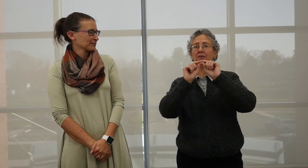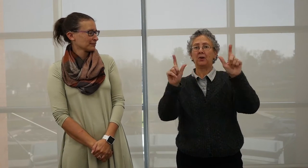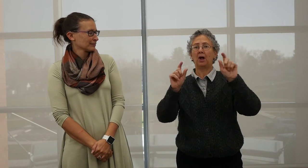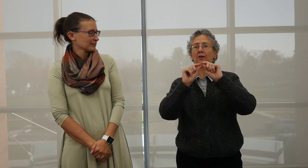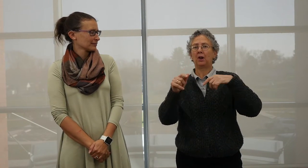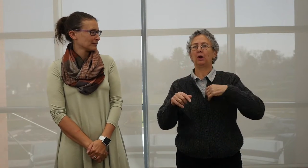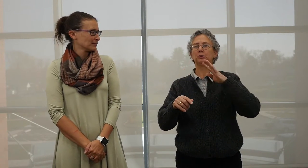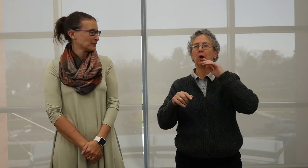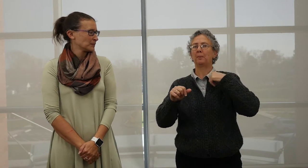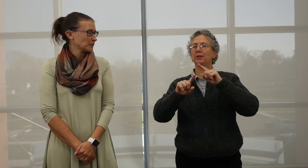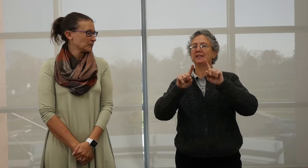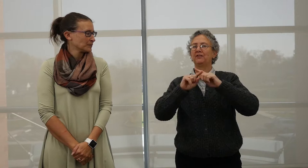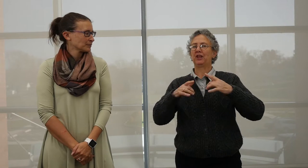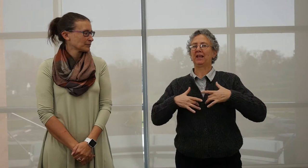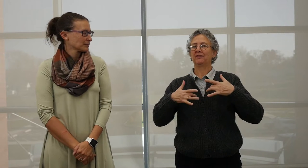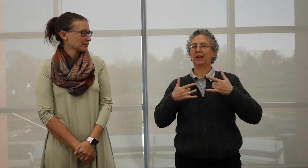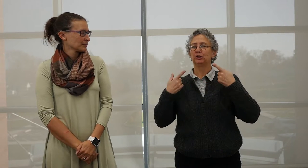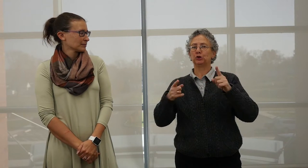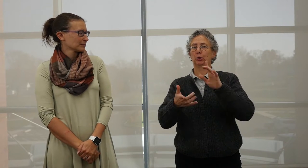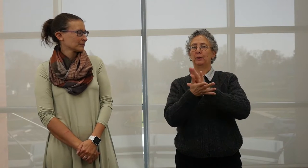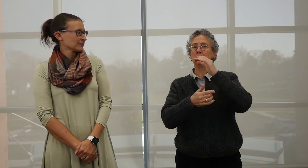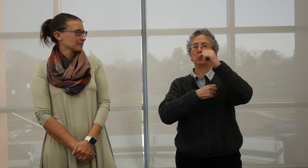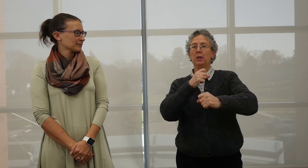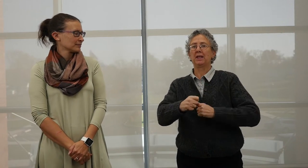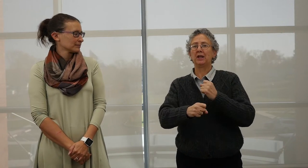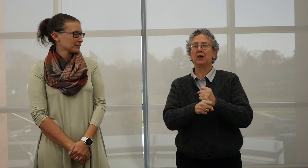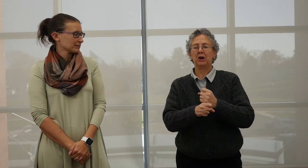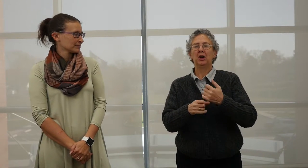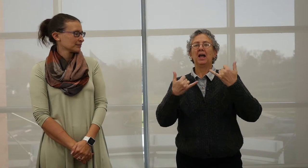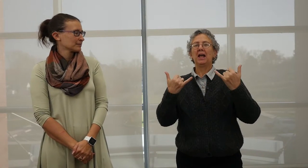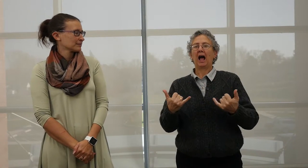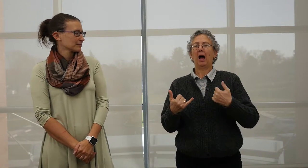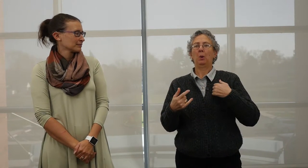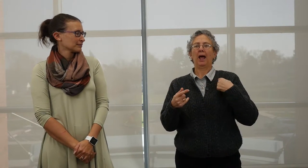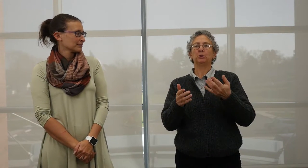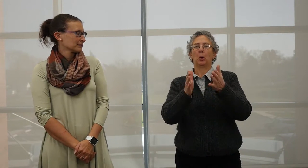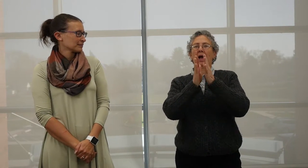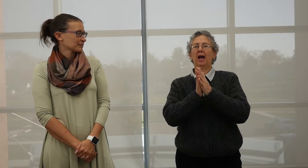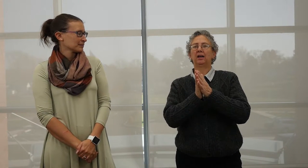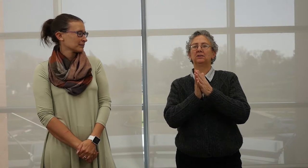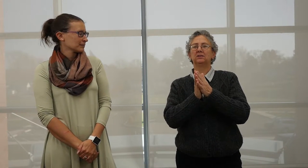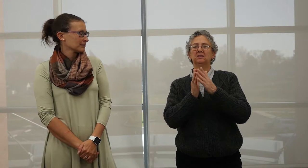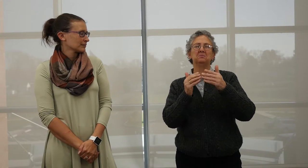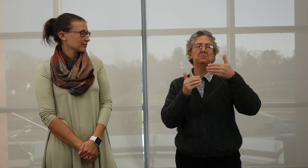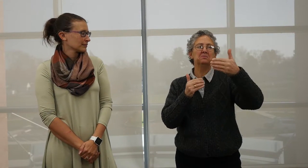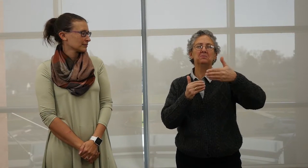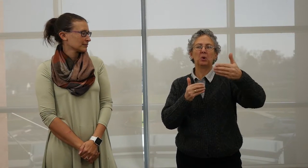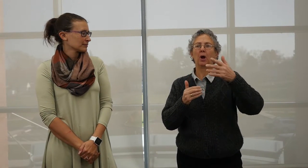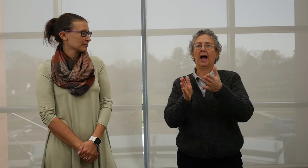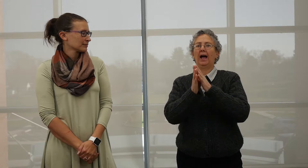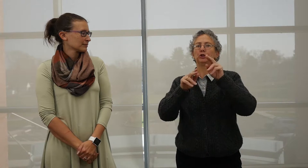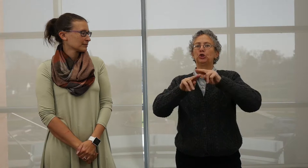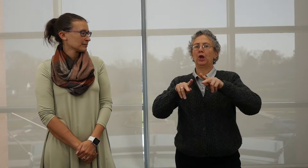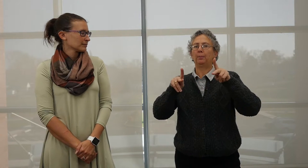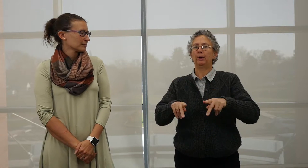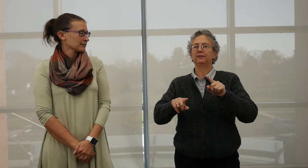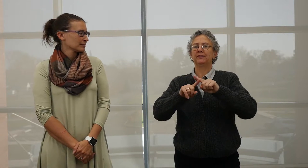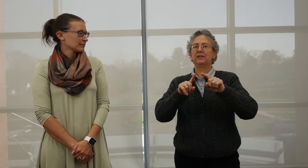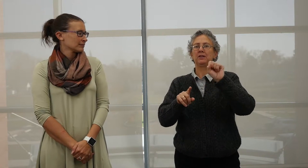Celebration Committee. We've sent out some vlogs talking about the different events coming up. Occasionally, I will be asking chair